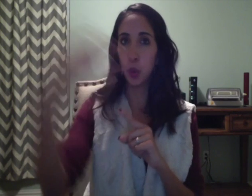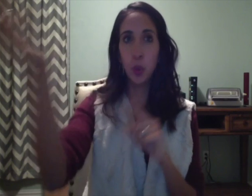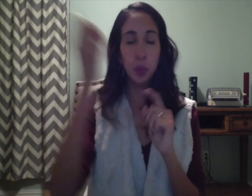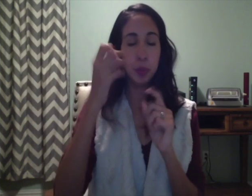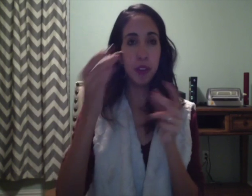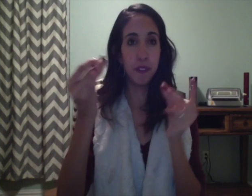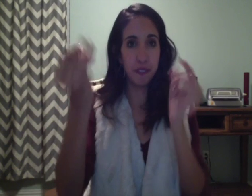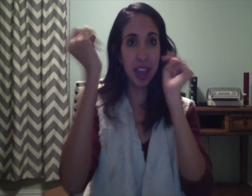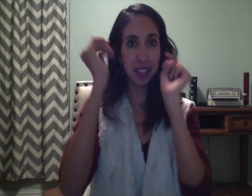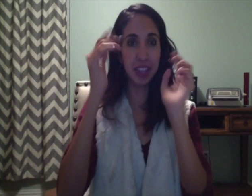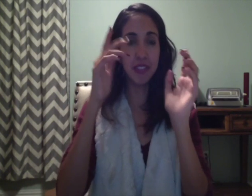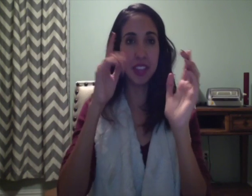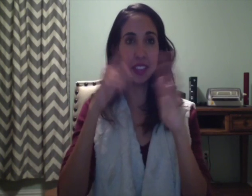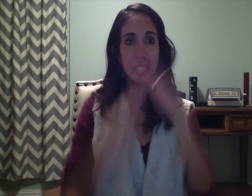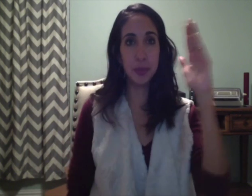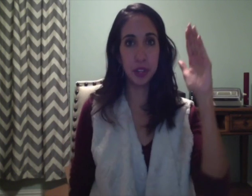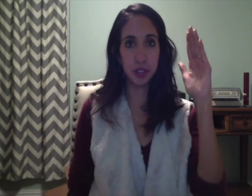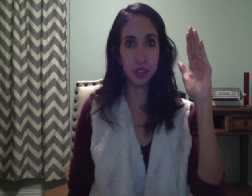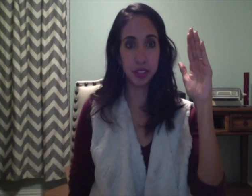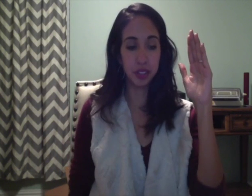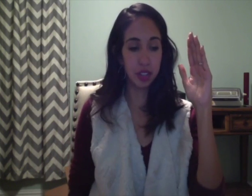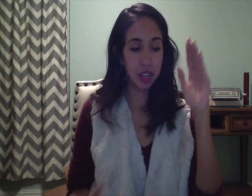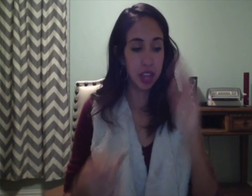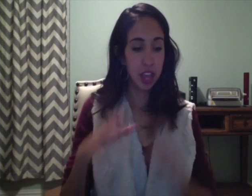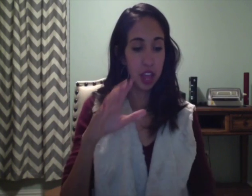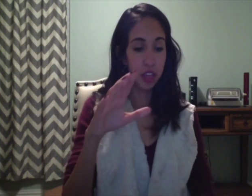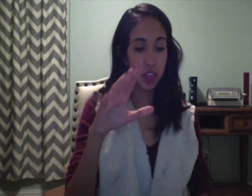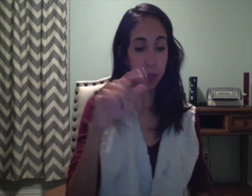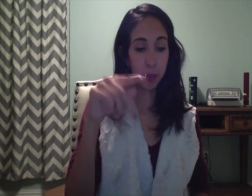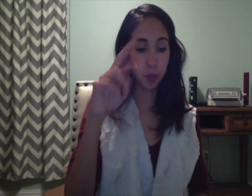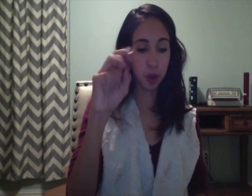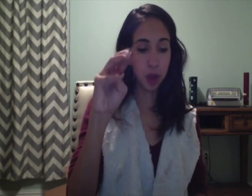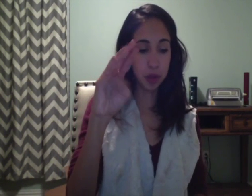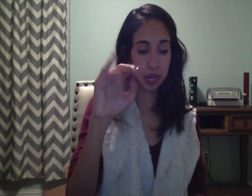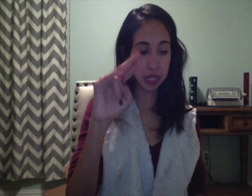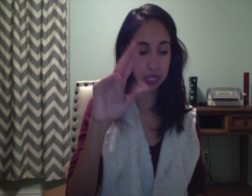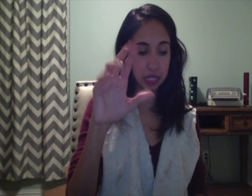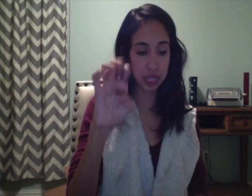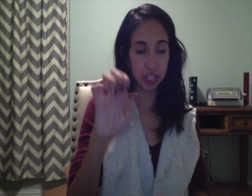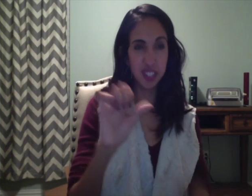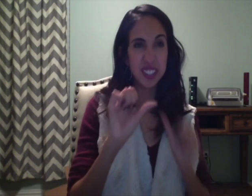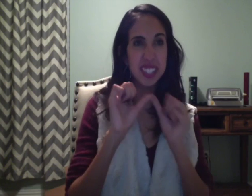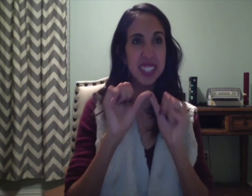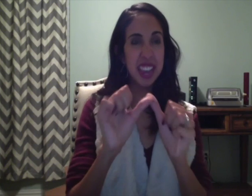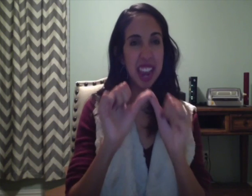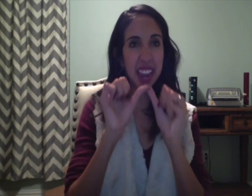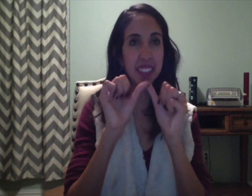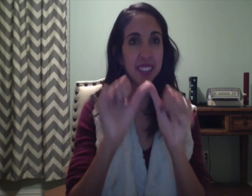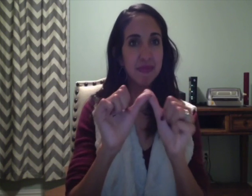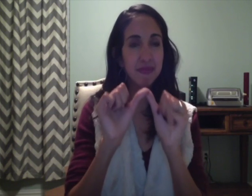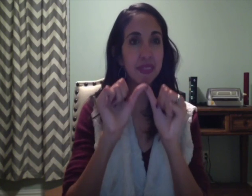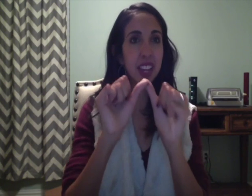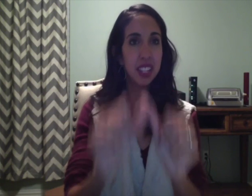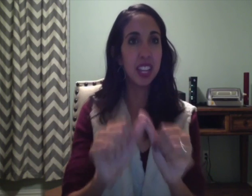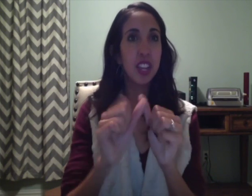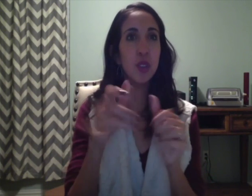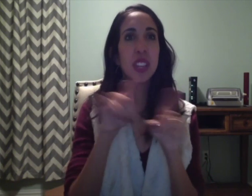whoop, fast and then disappears. The prominence just stays and continues. It's